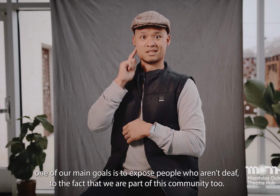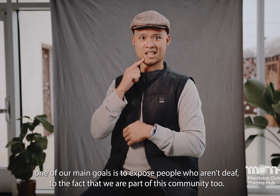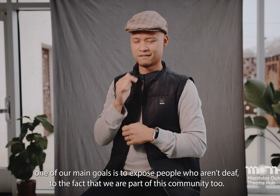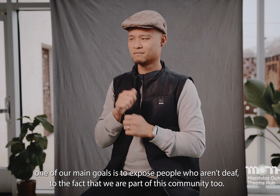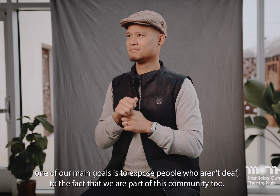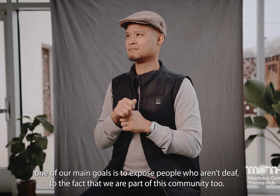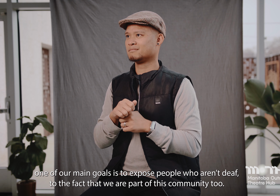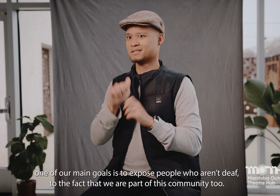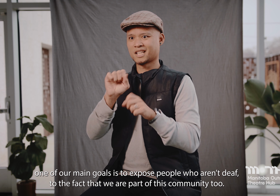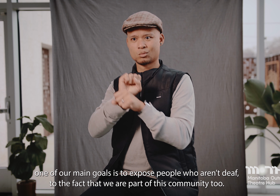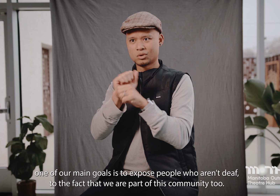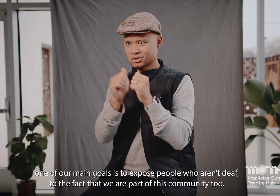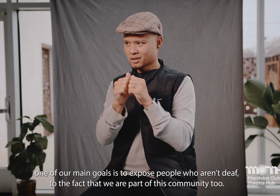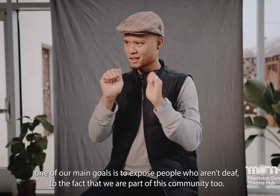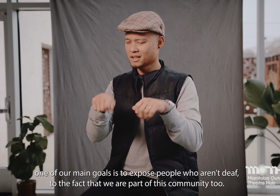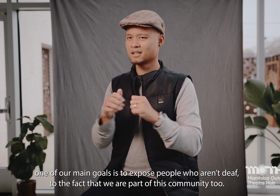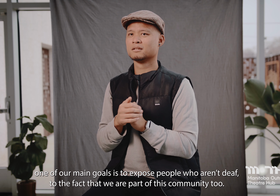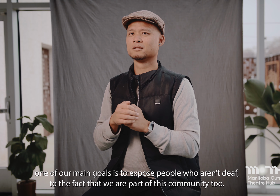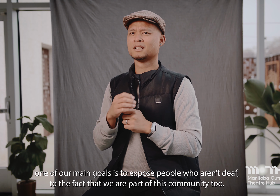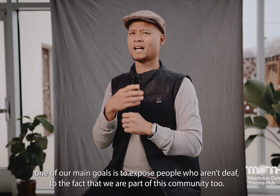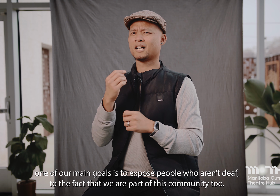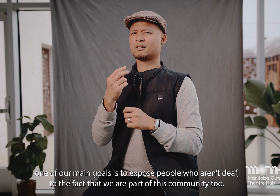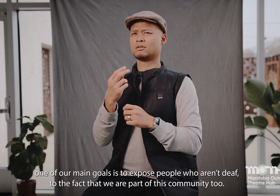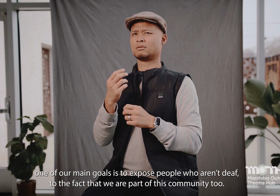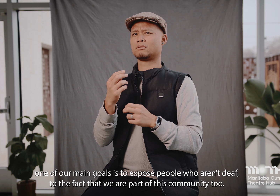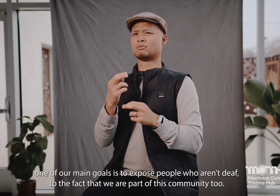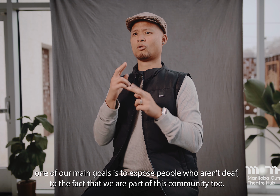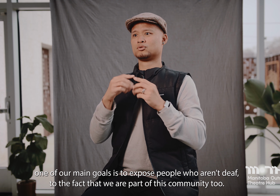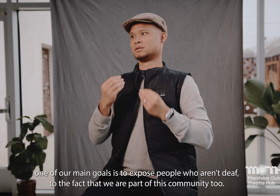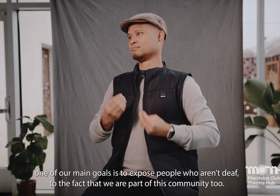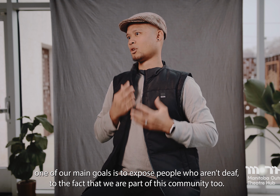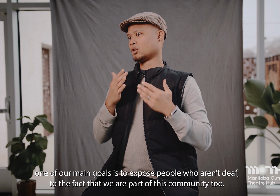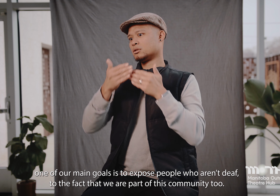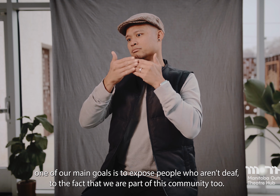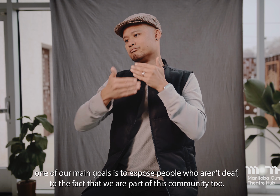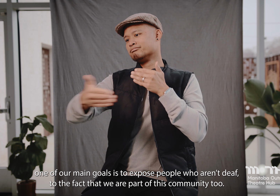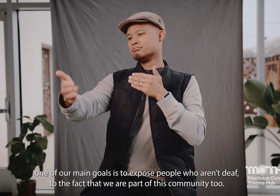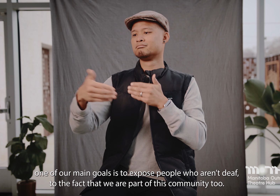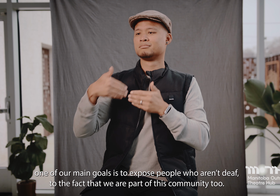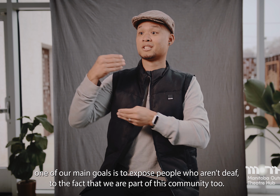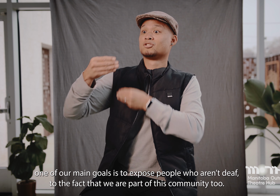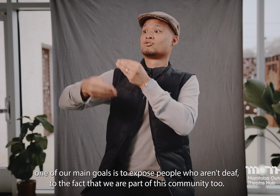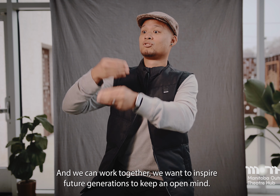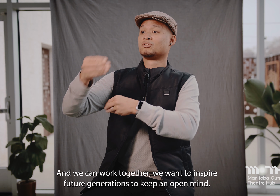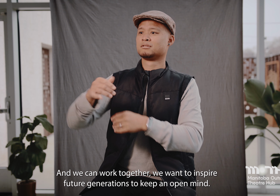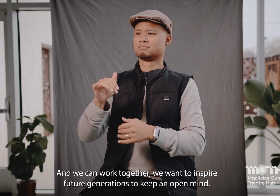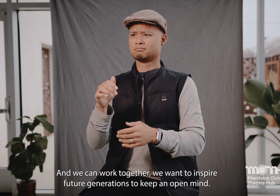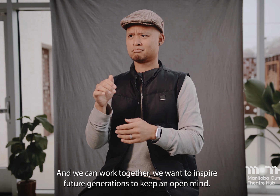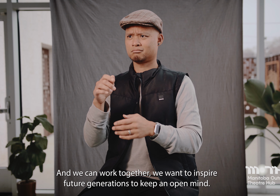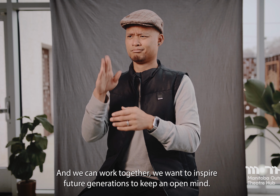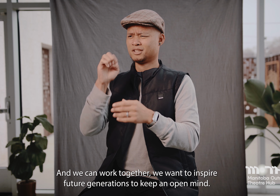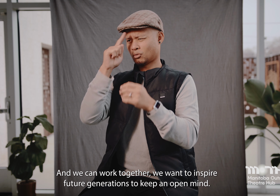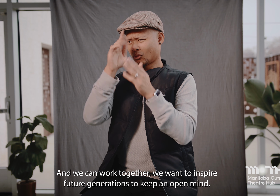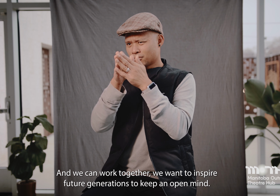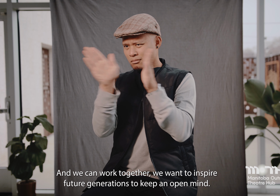One of our main goals is to expose people that aren't deaf to the fact that we're a part of this community too. And we can work together. We want to inspire